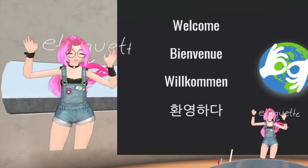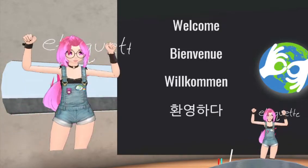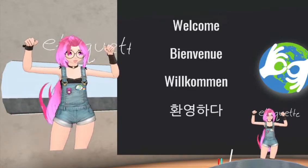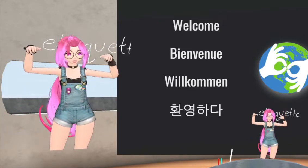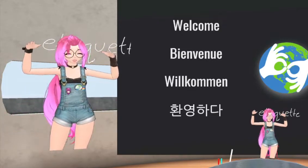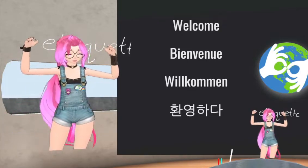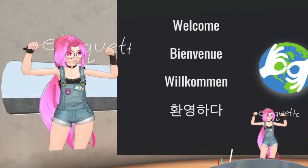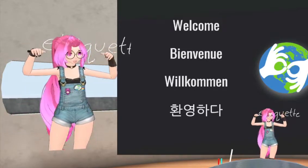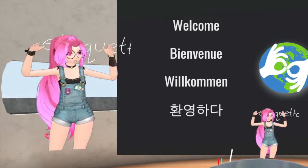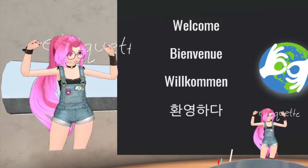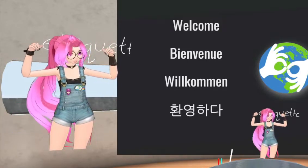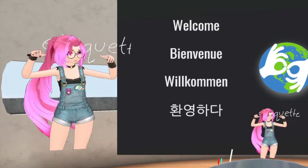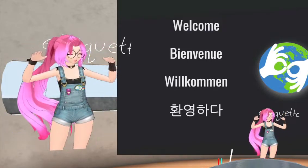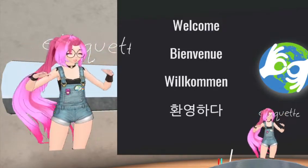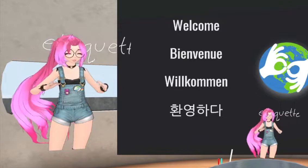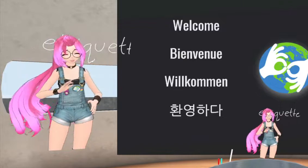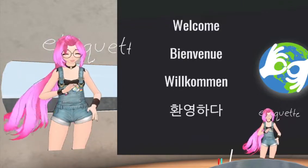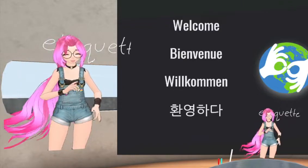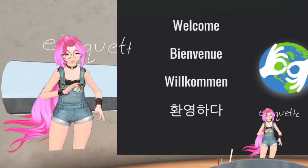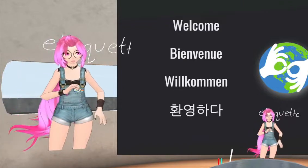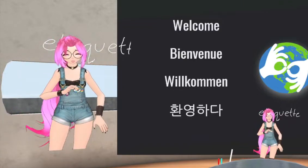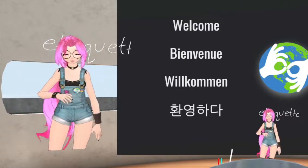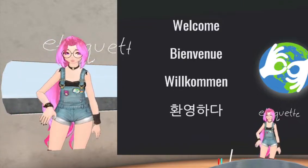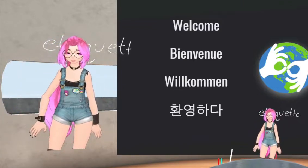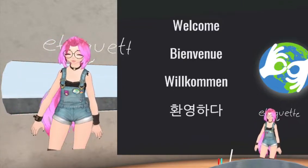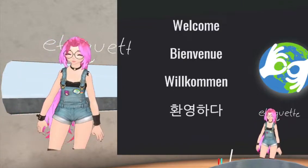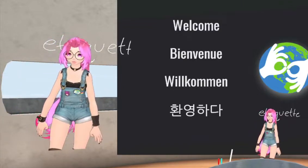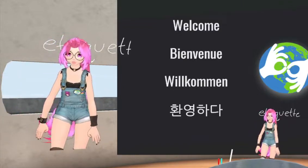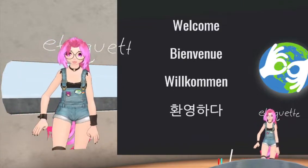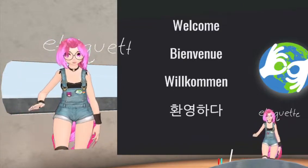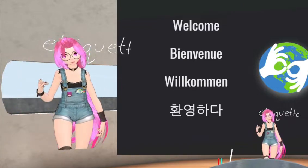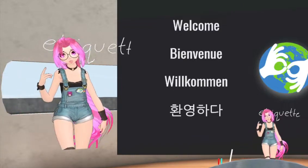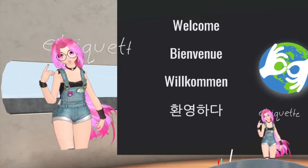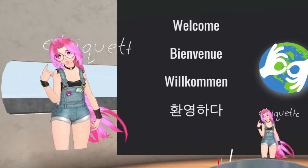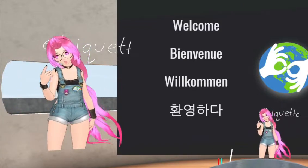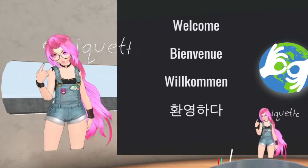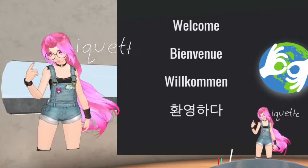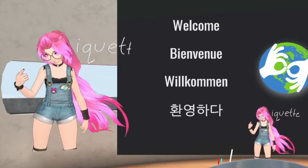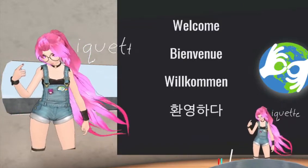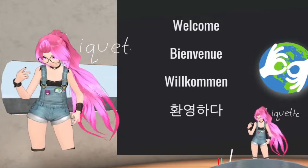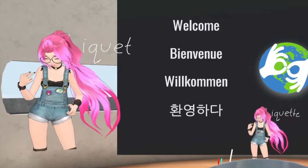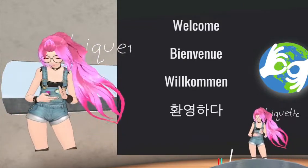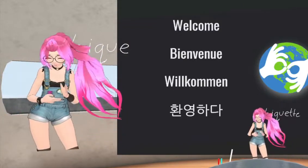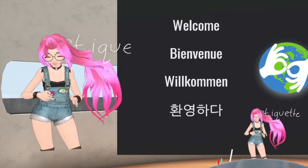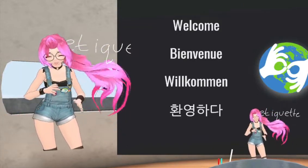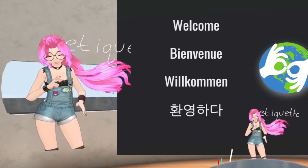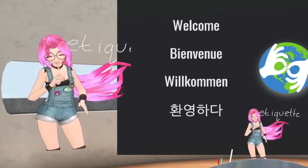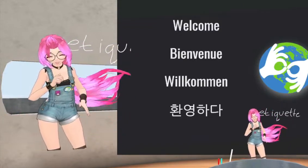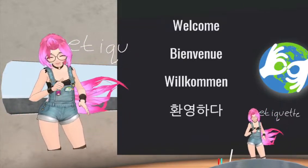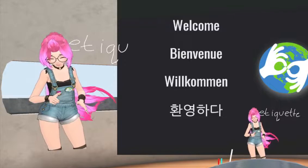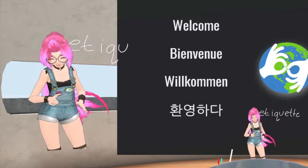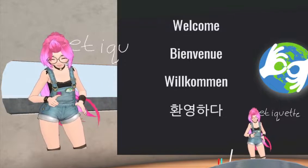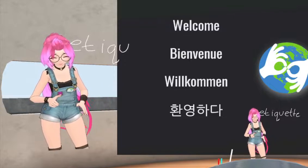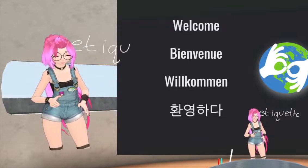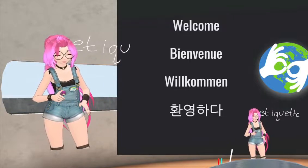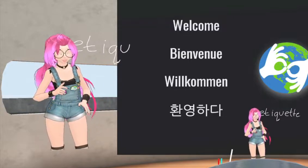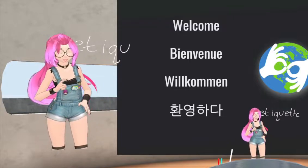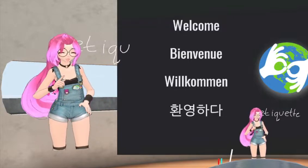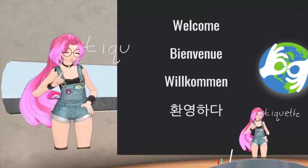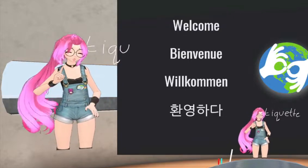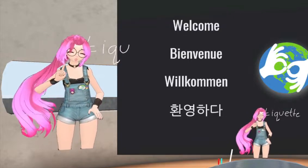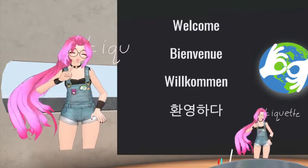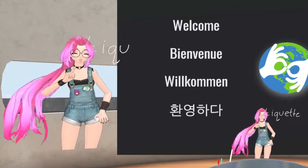In deaf culture, it's really common and totally fine for two people to be having a conversation and for another person to just be